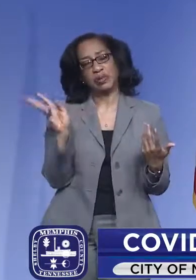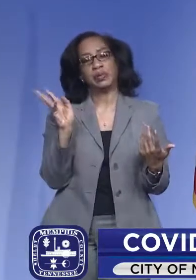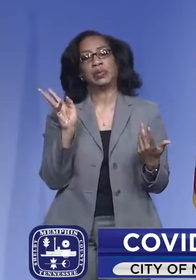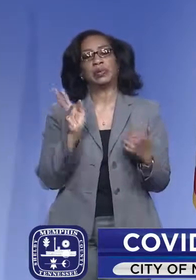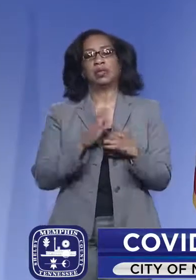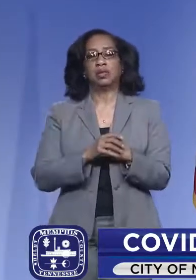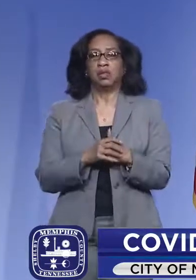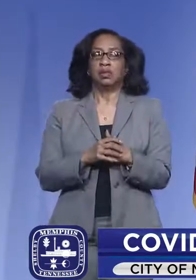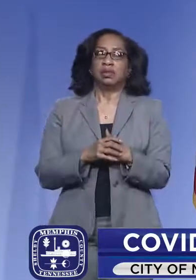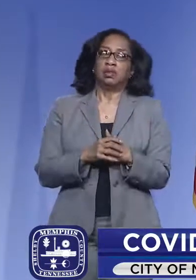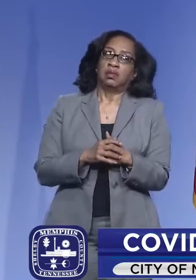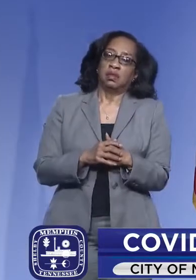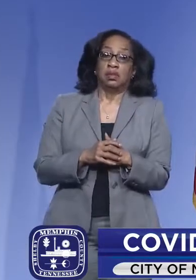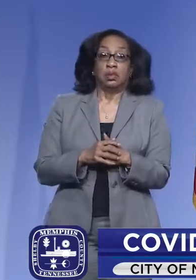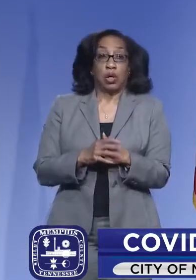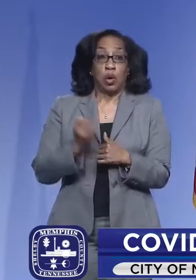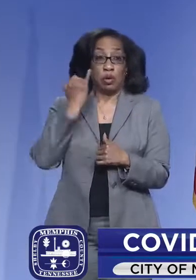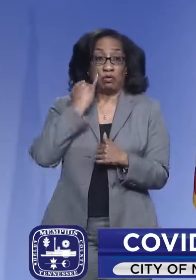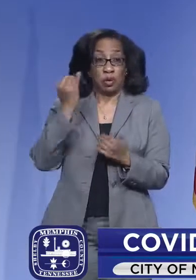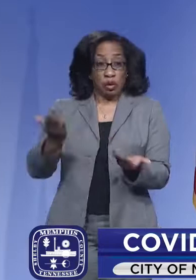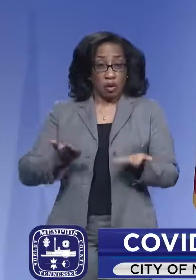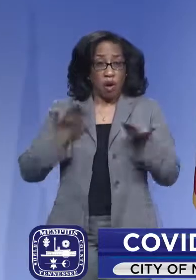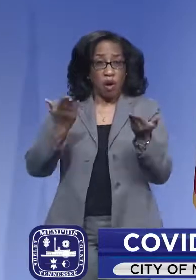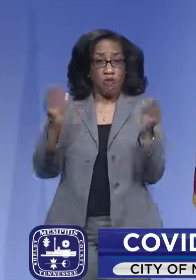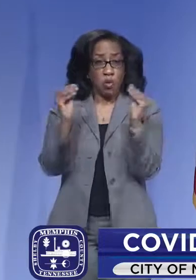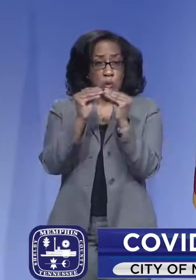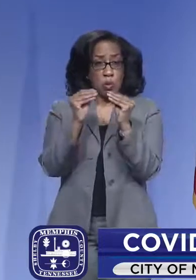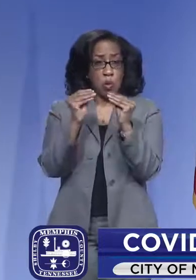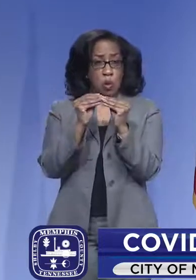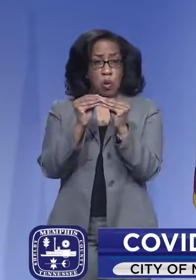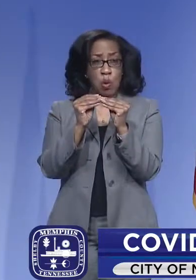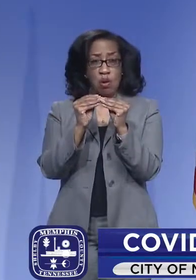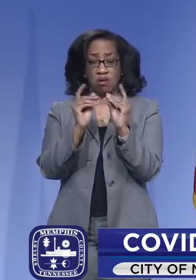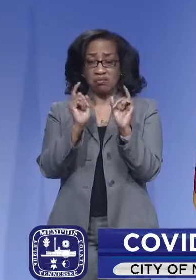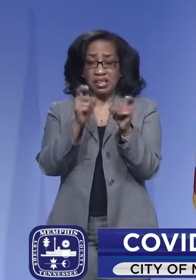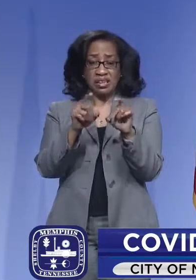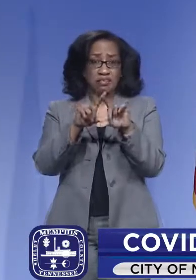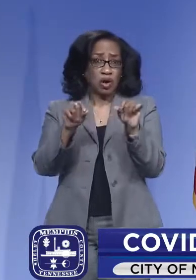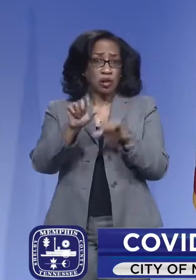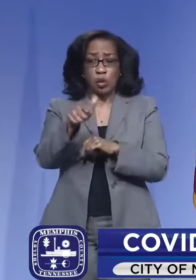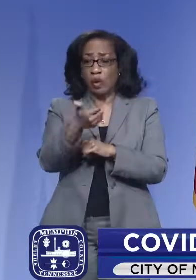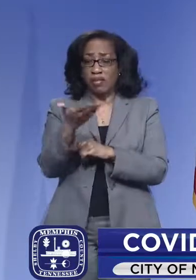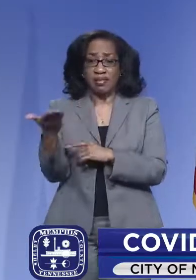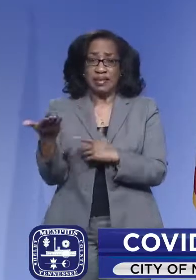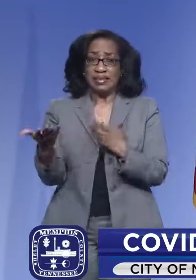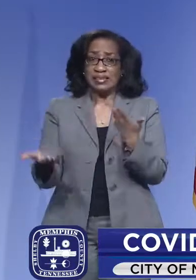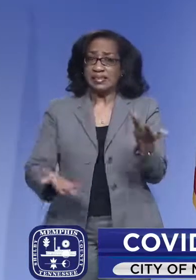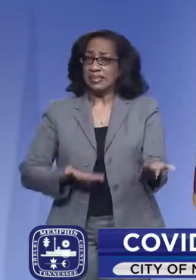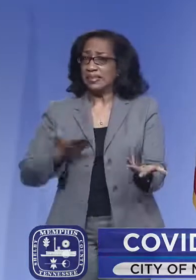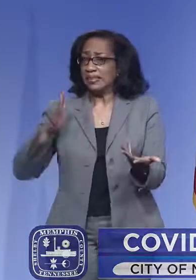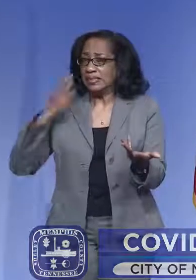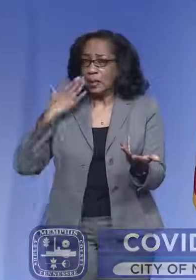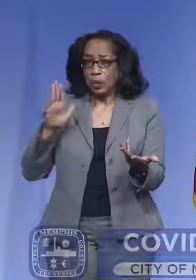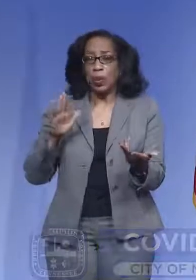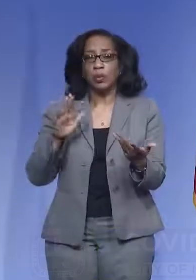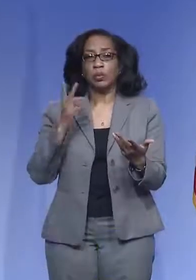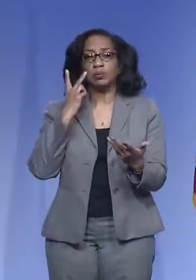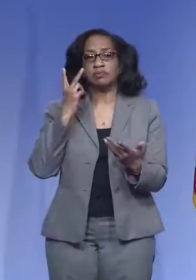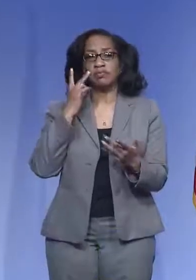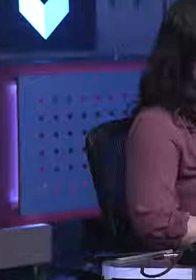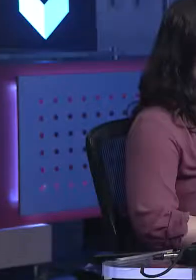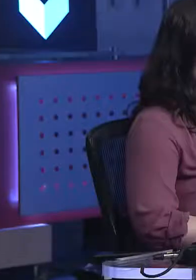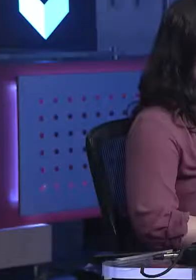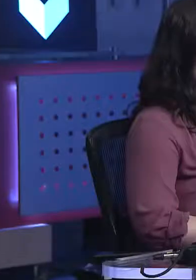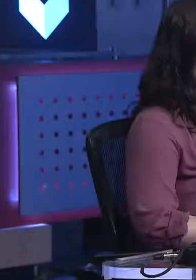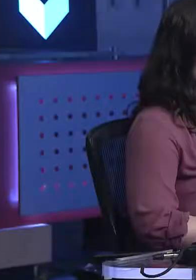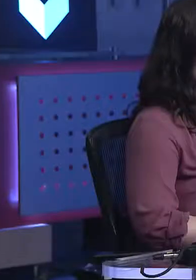The jury's a little out yet on whether that specific incentive worked or not, but we'll continue to look at all the options. Kelly